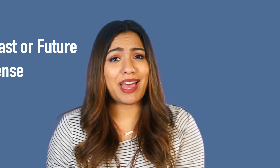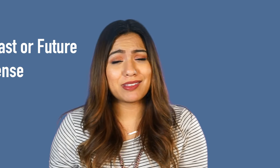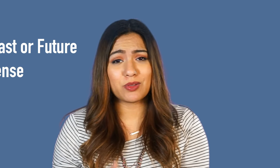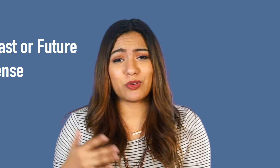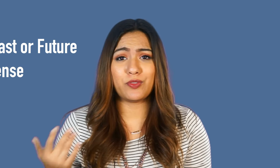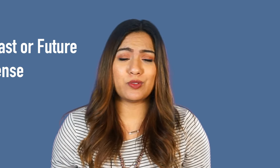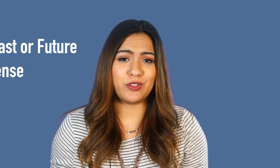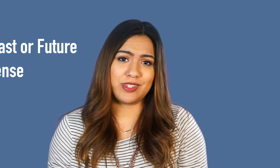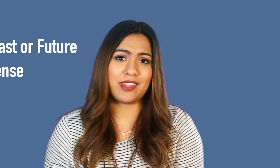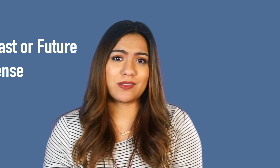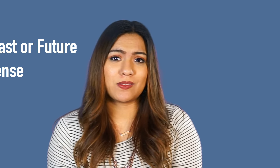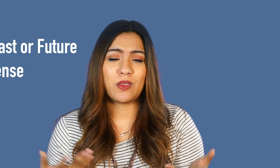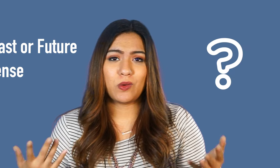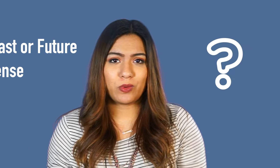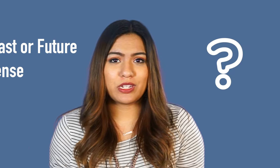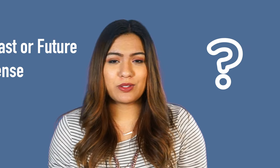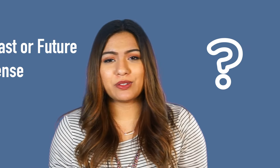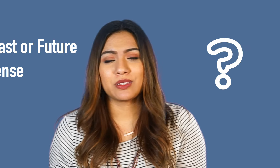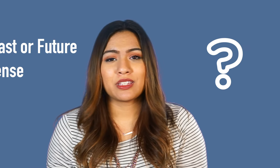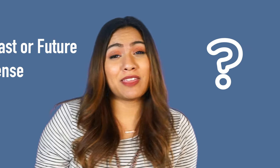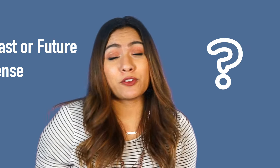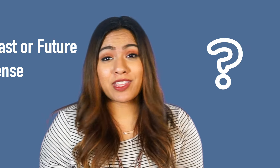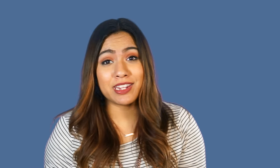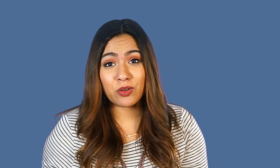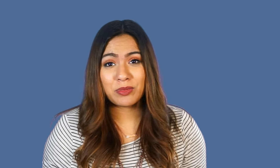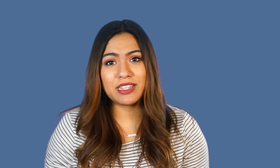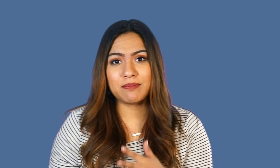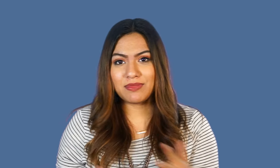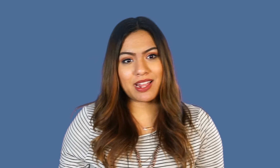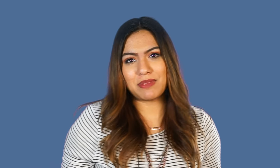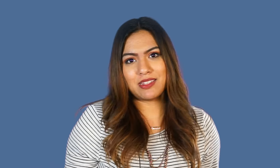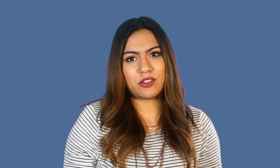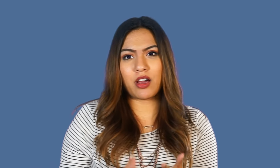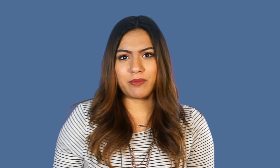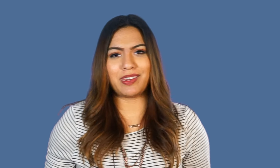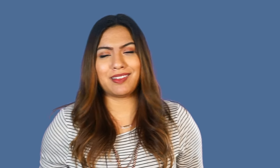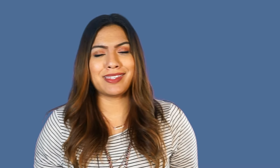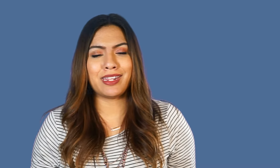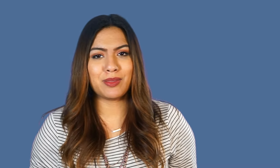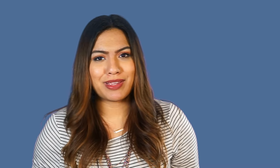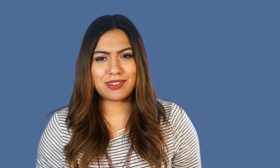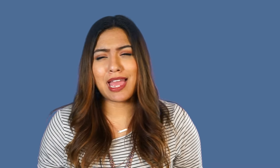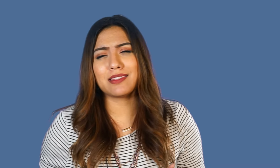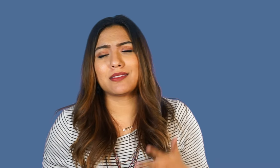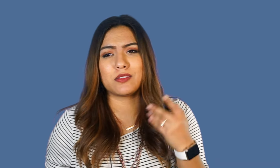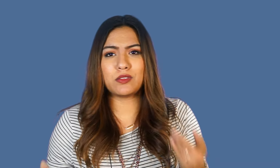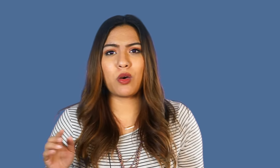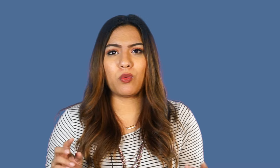past or future tense. What do? If you're signing normally, that means you're automatically signing in the present tense. So we